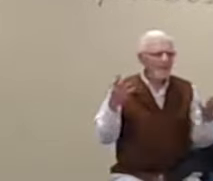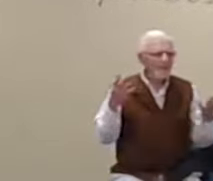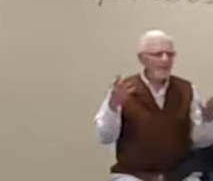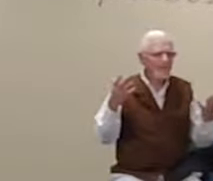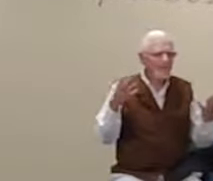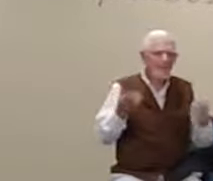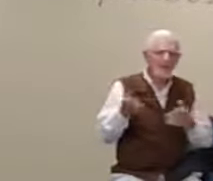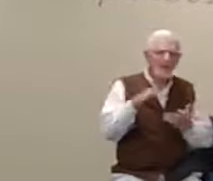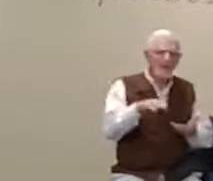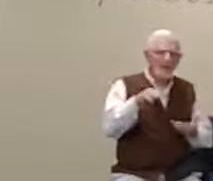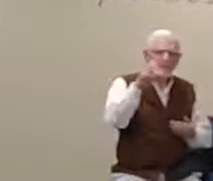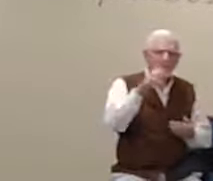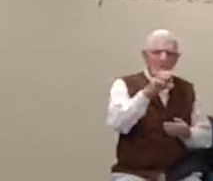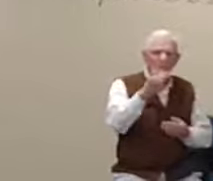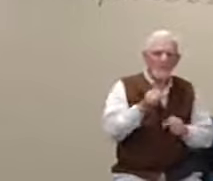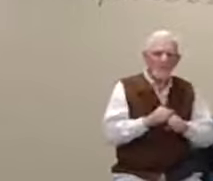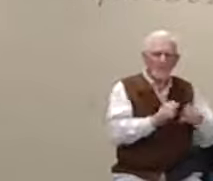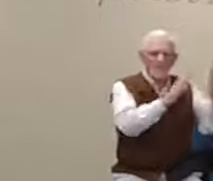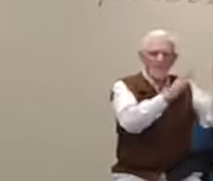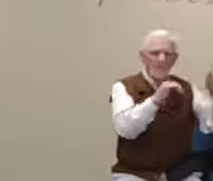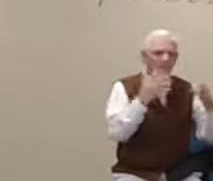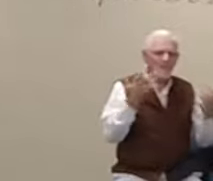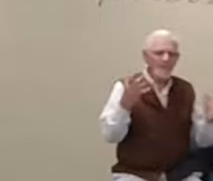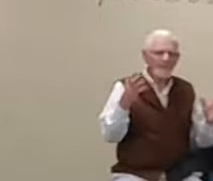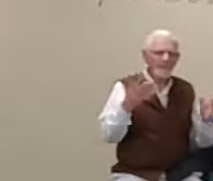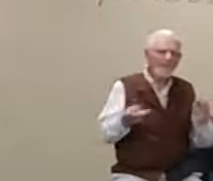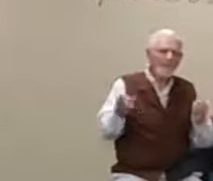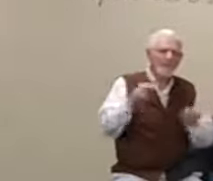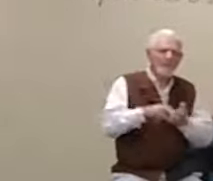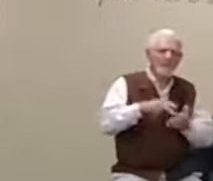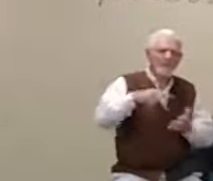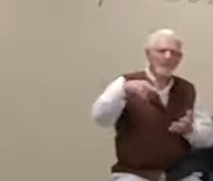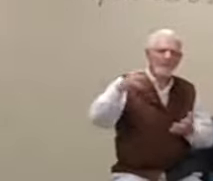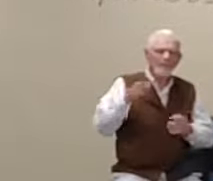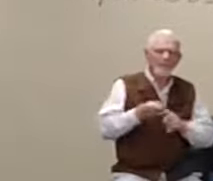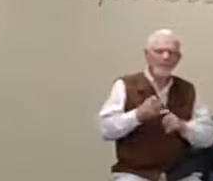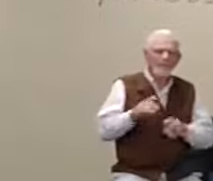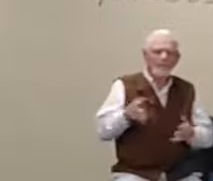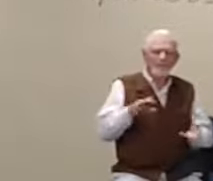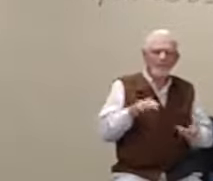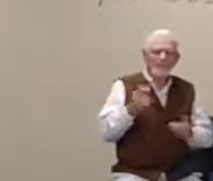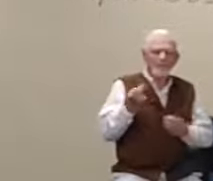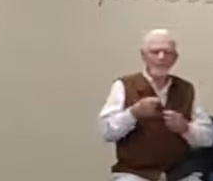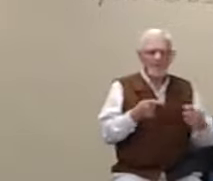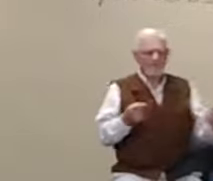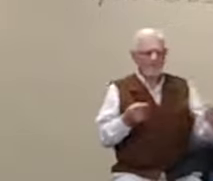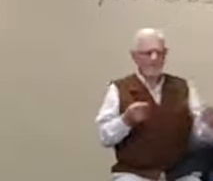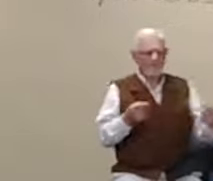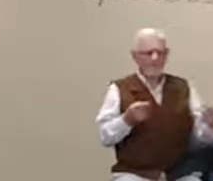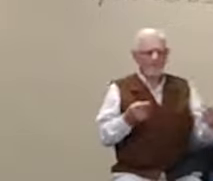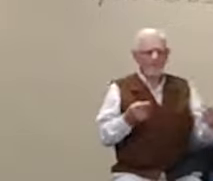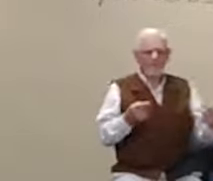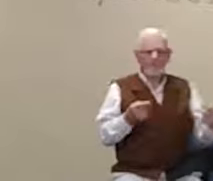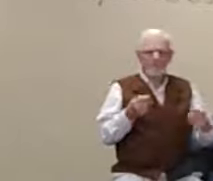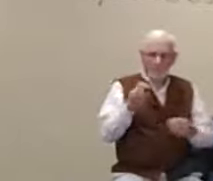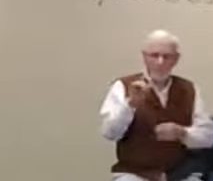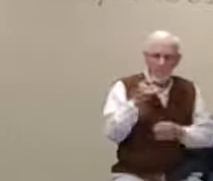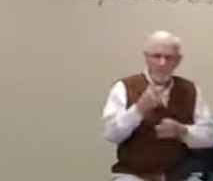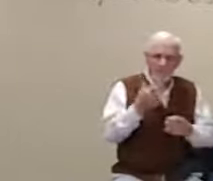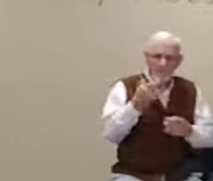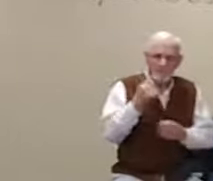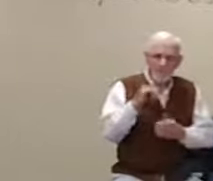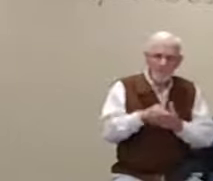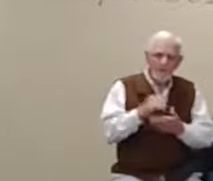He hasn't yet risen from the dead. And so that kind of seems like a contradiction. Didn't he say that the reason why he